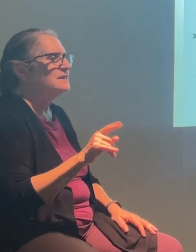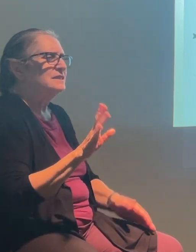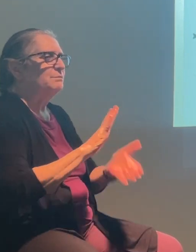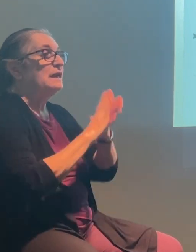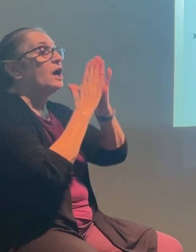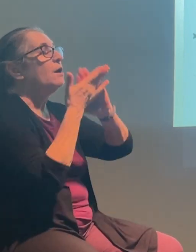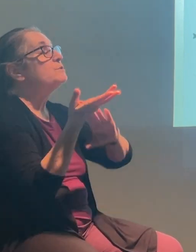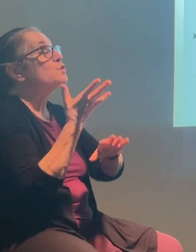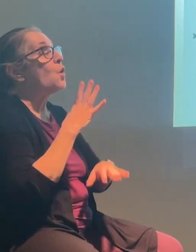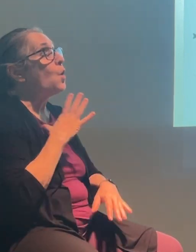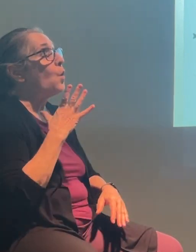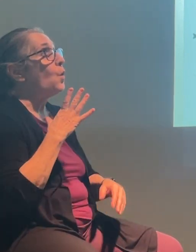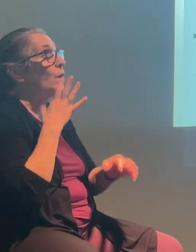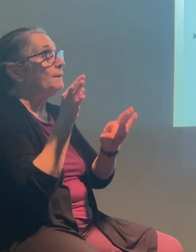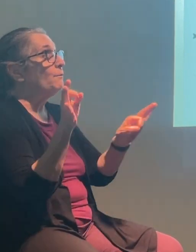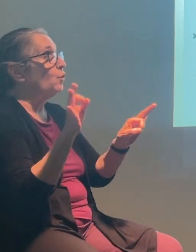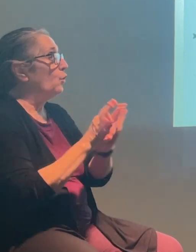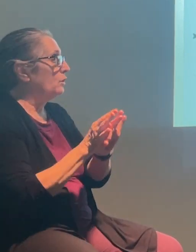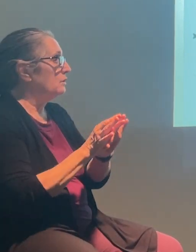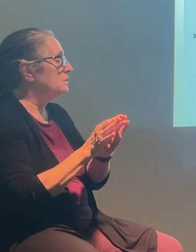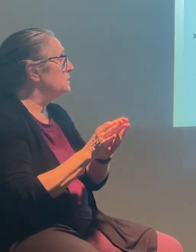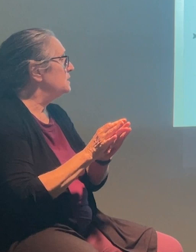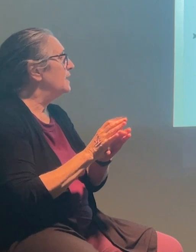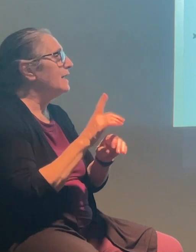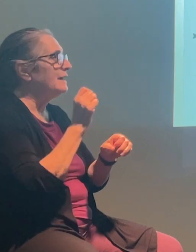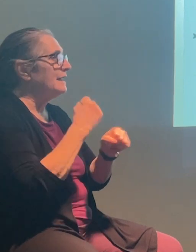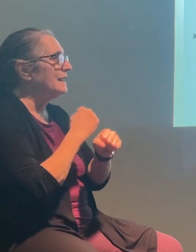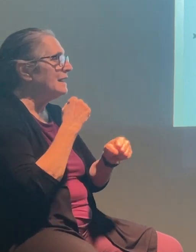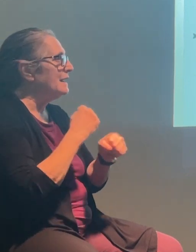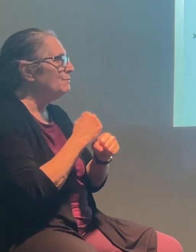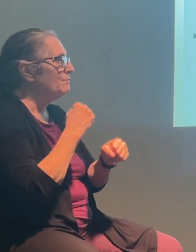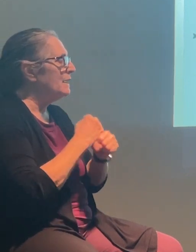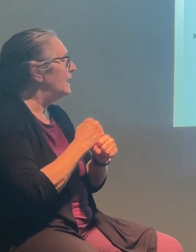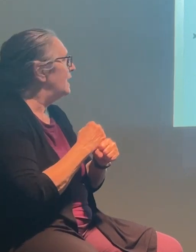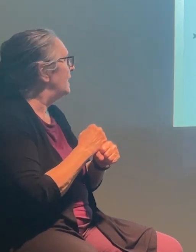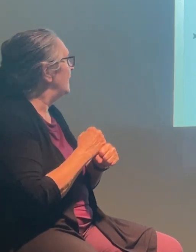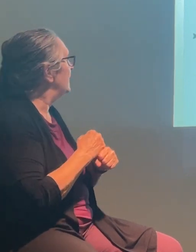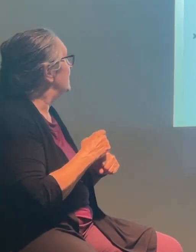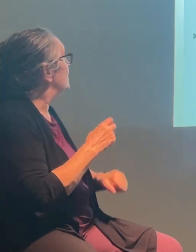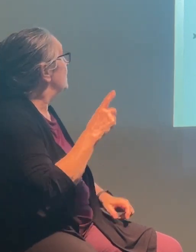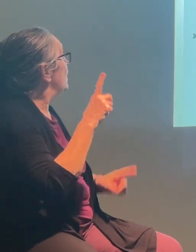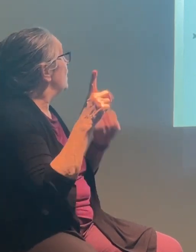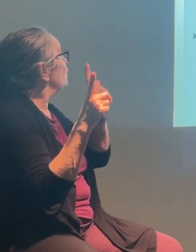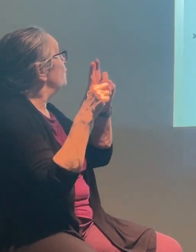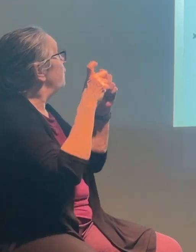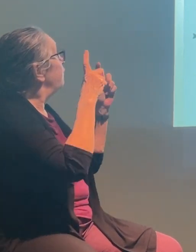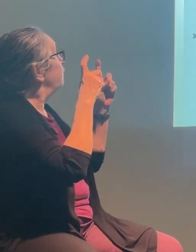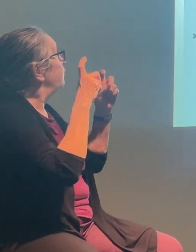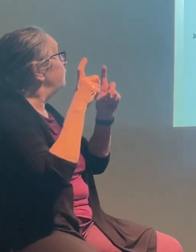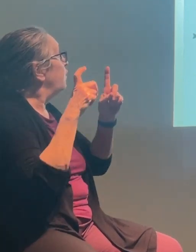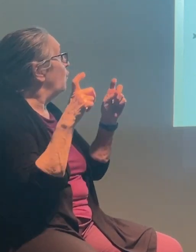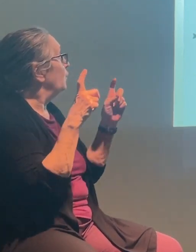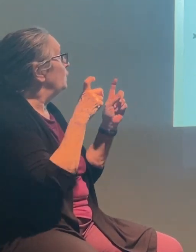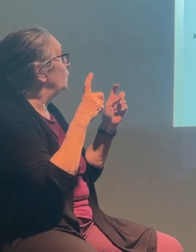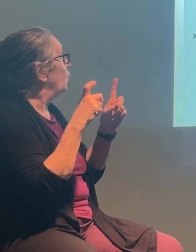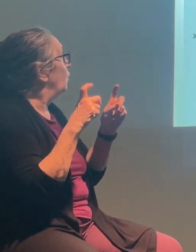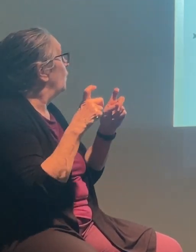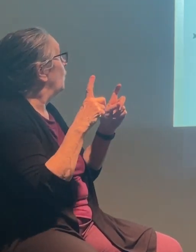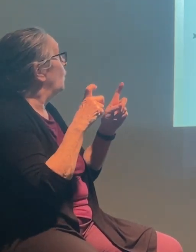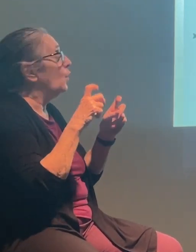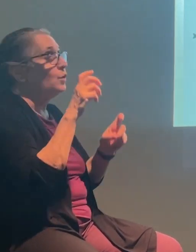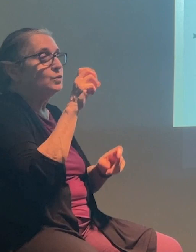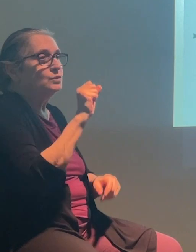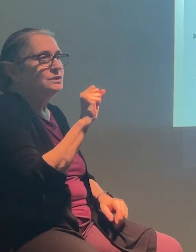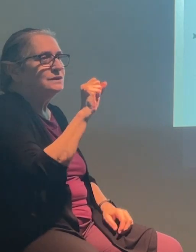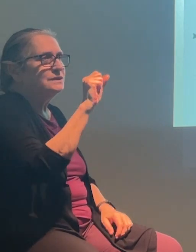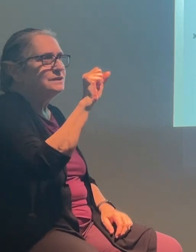He created the photo secession, which was a group, basically an organization that